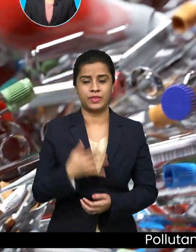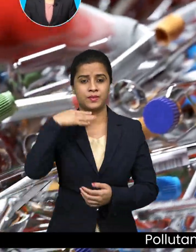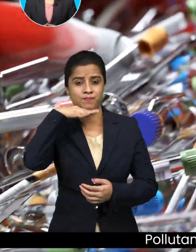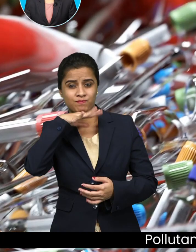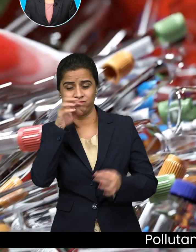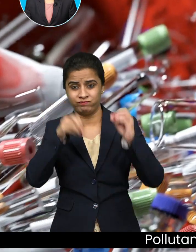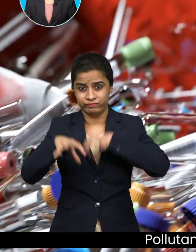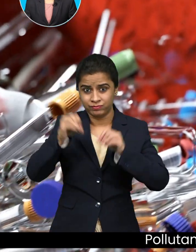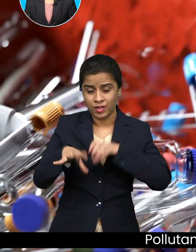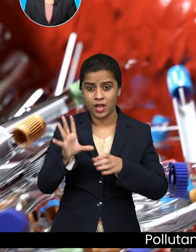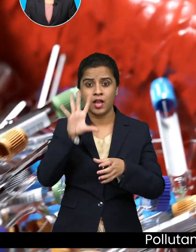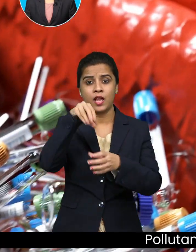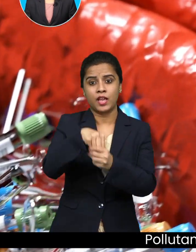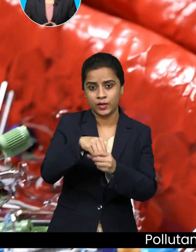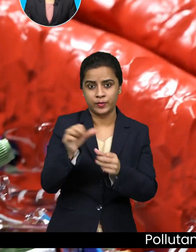Pollutants include